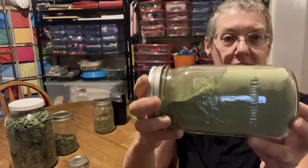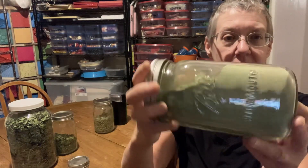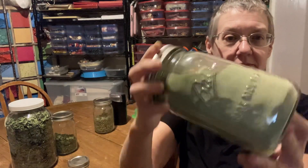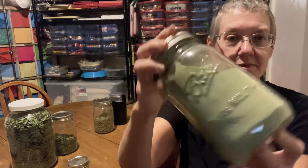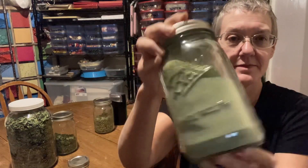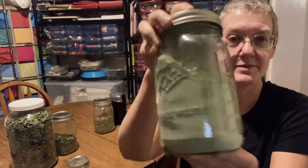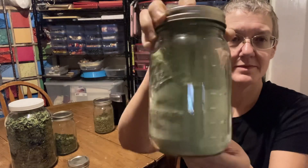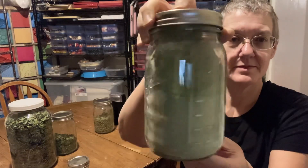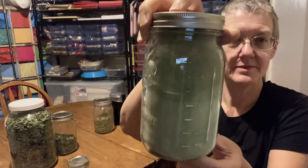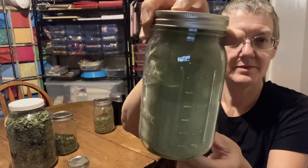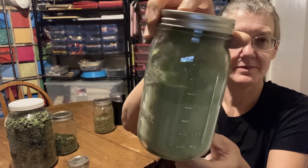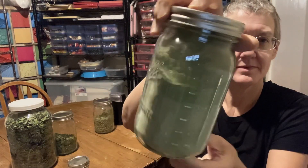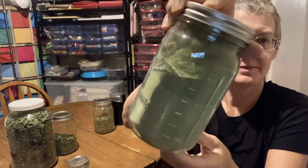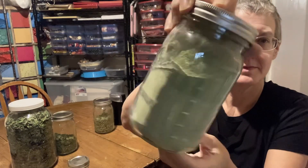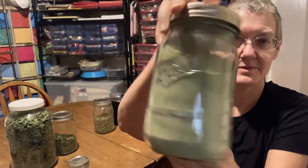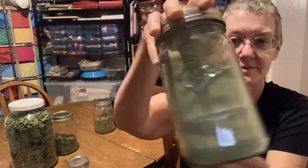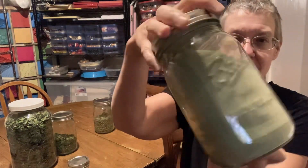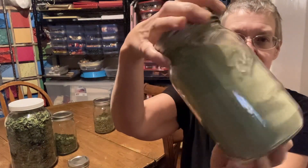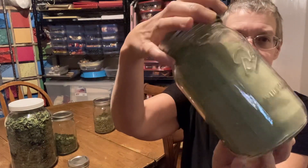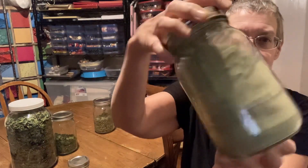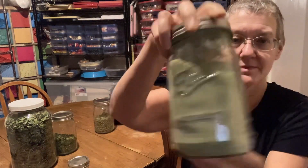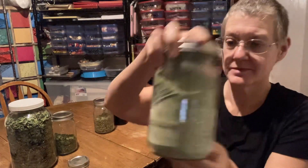this powder.